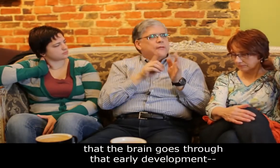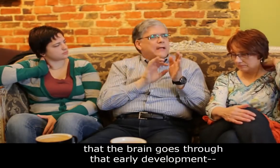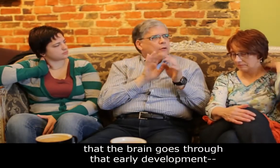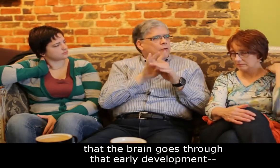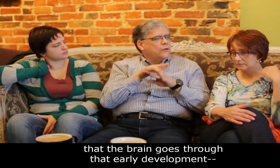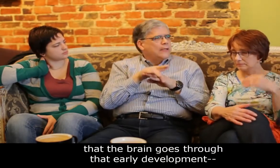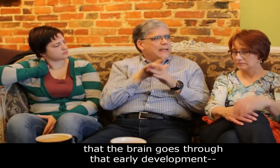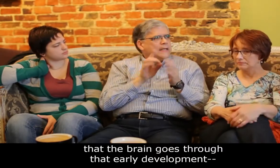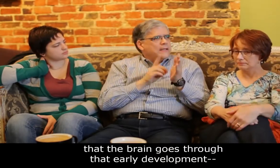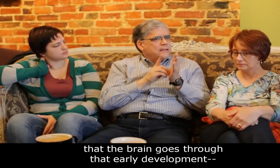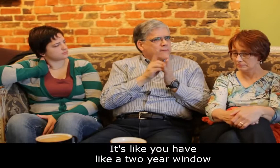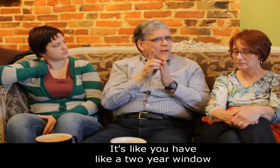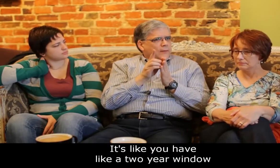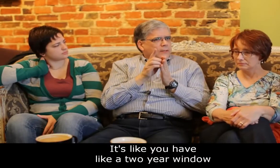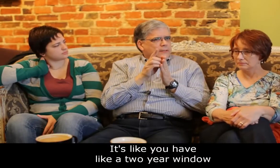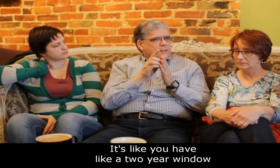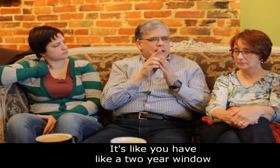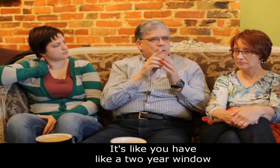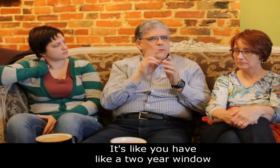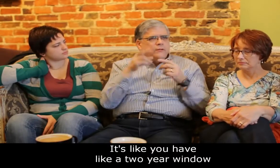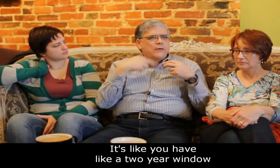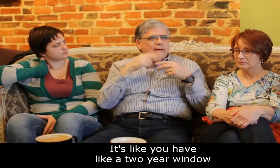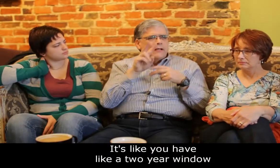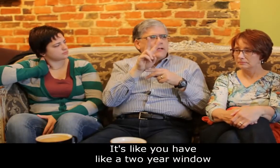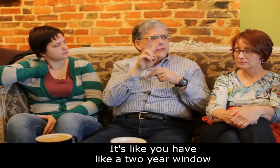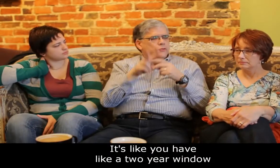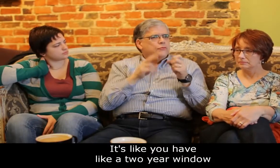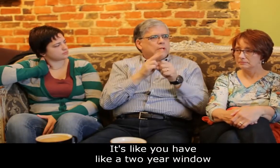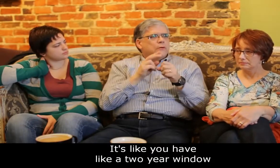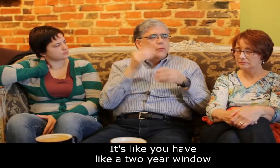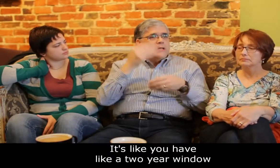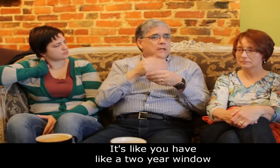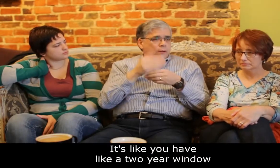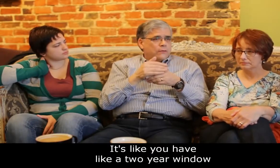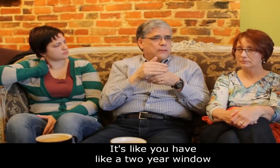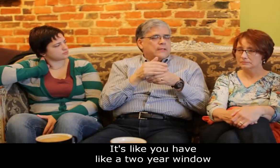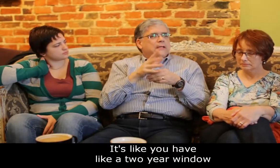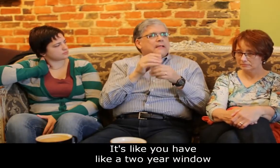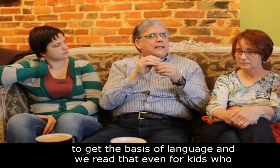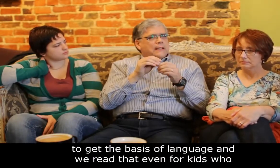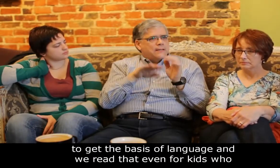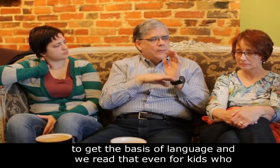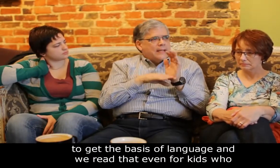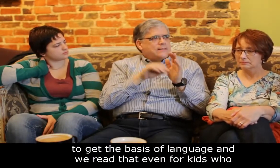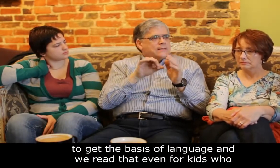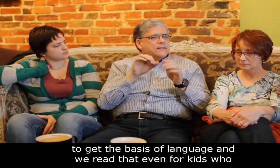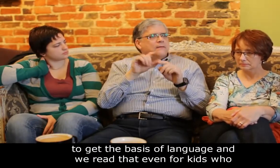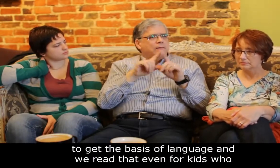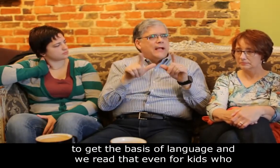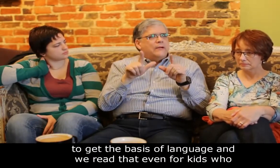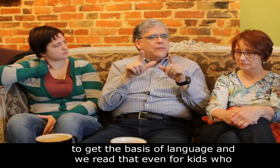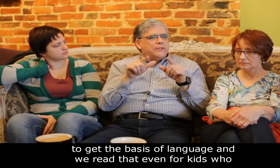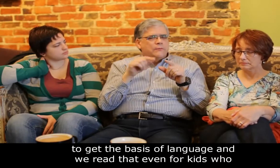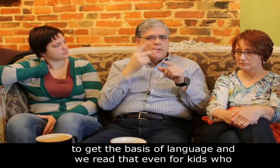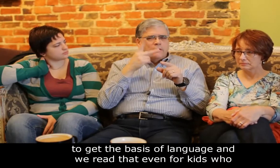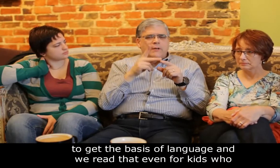that early development. It's like you have like a 2-year window to get the basis of language, and we had read